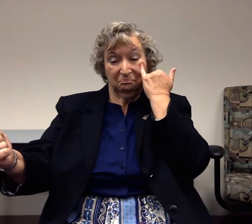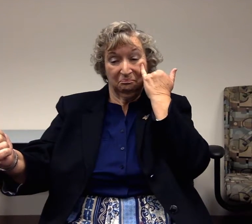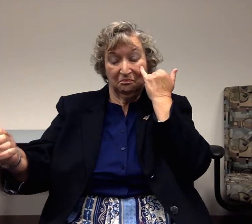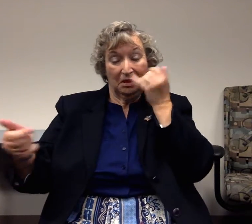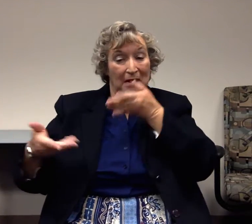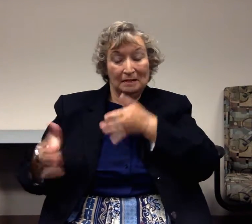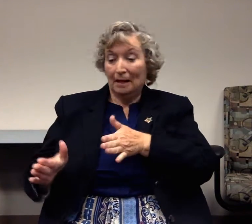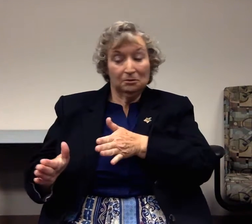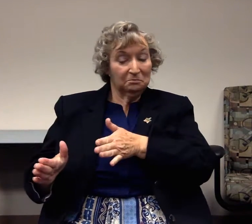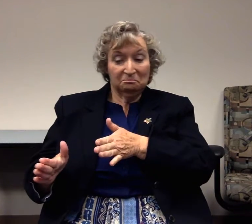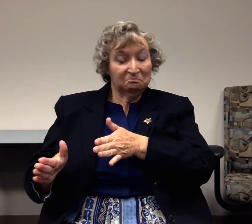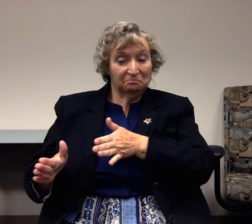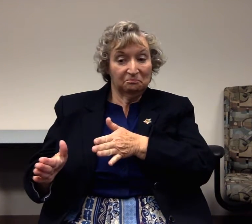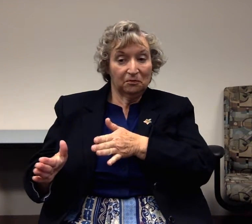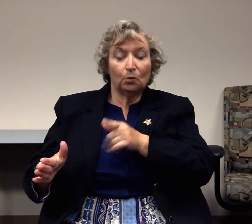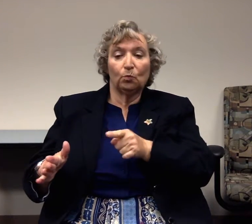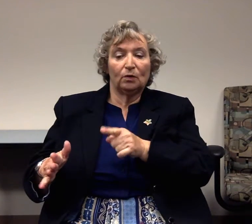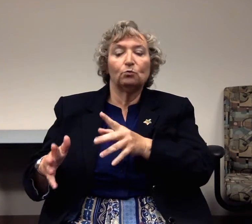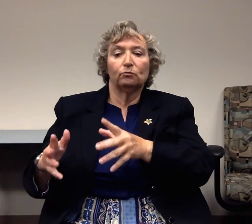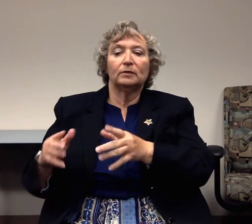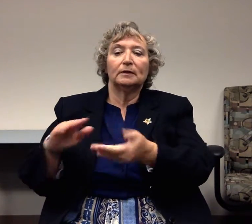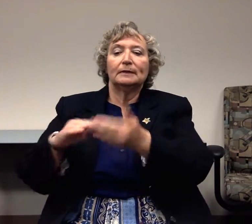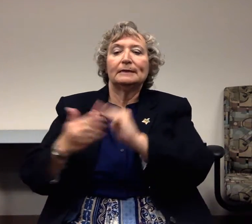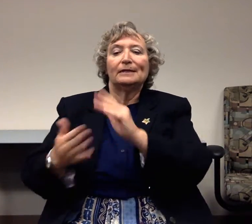leave. So it saved the city of Boston.